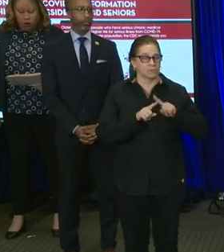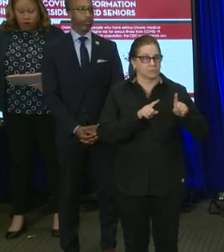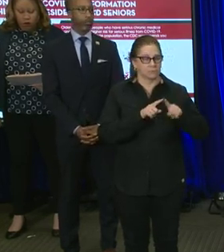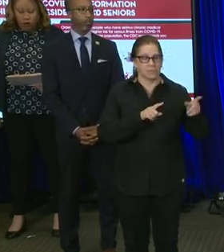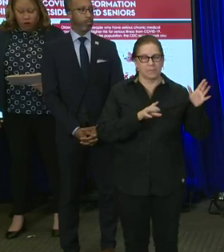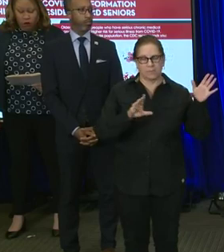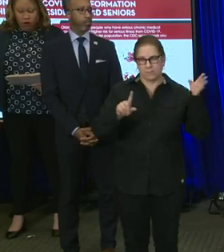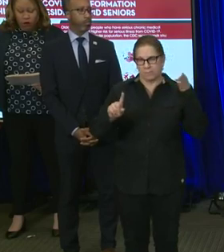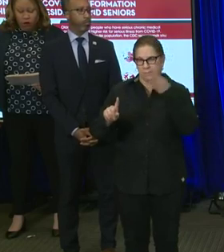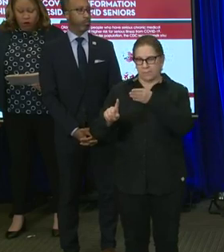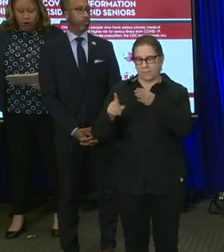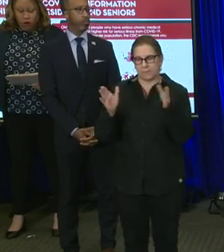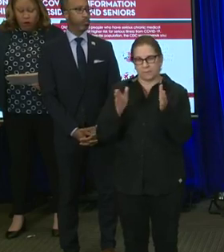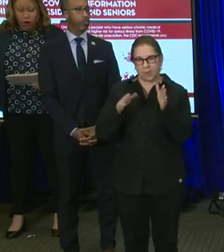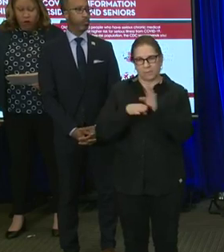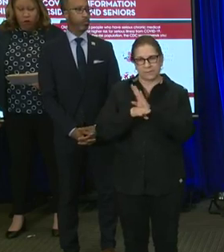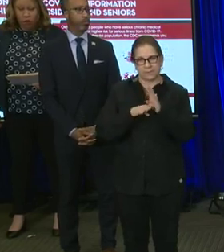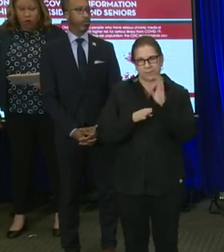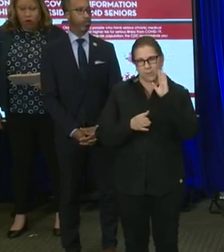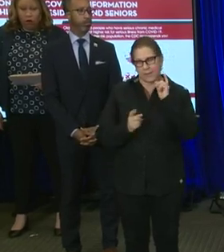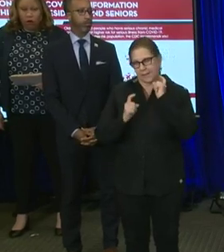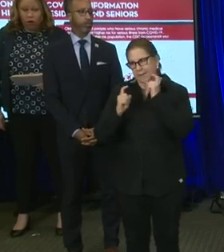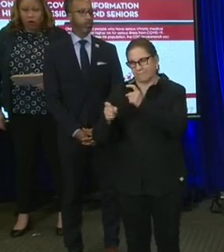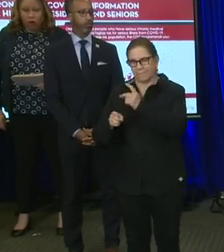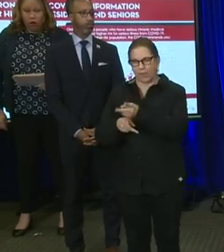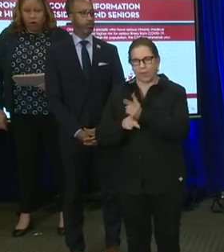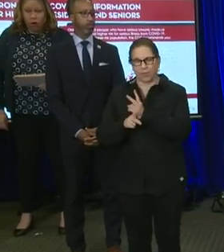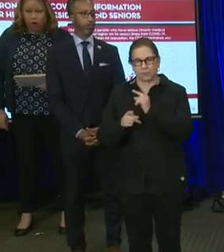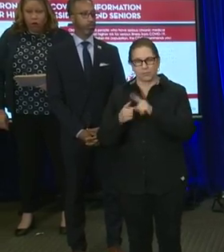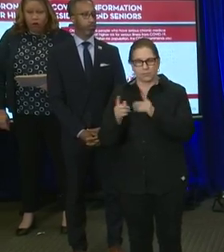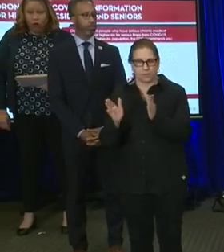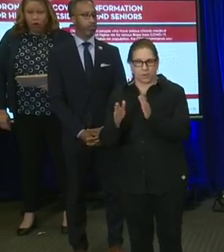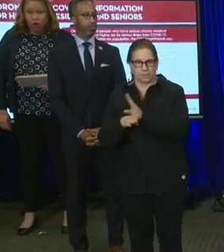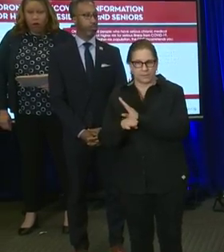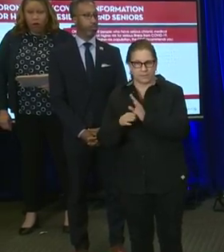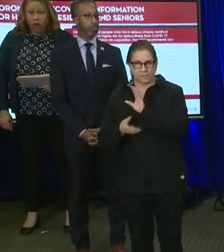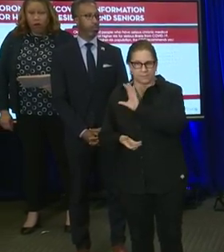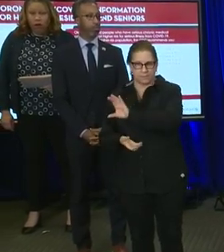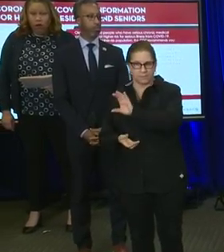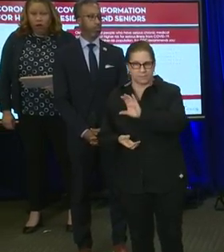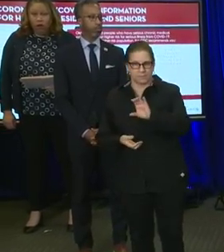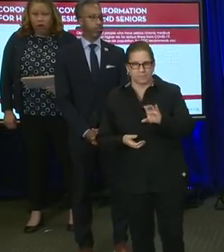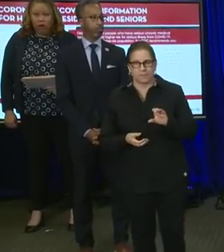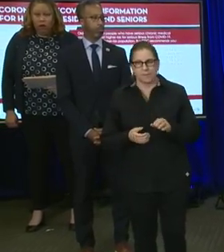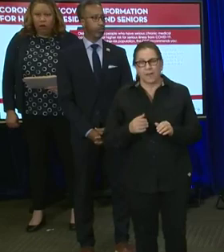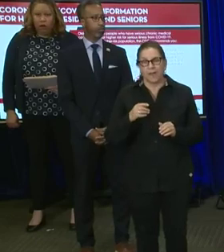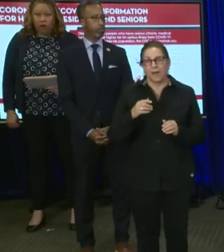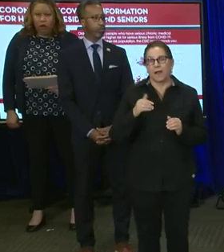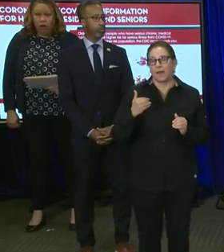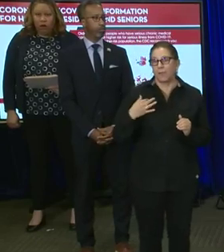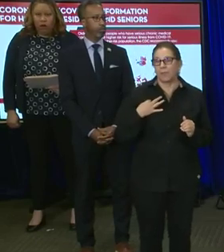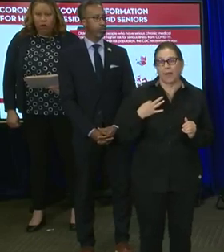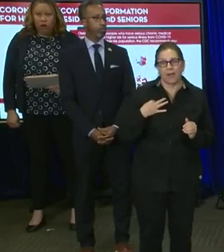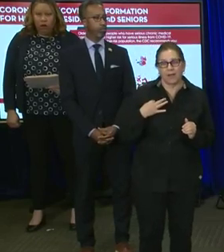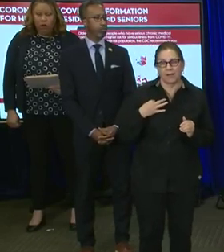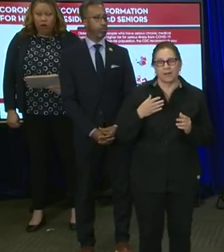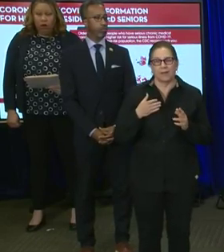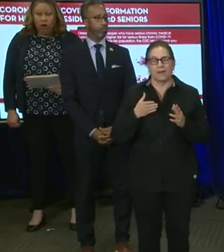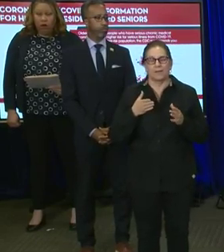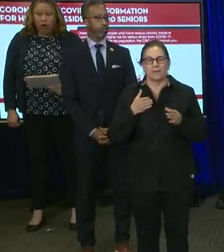business. That program is currently up and running and can be accessed through the Department of Insurance, Securities, and Banking